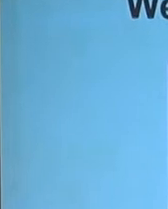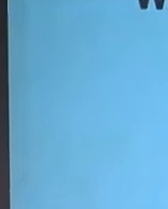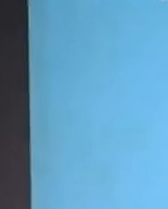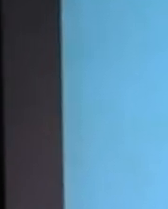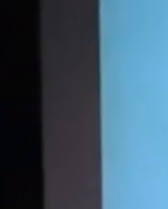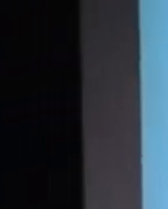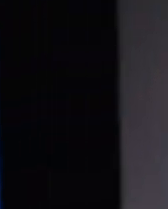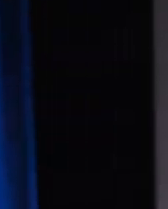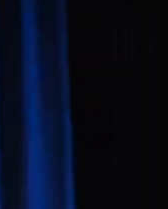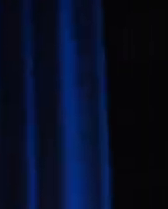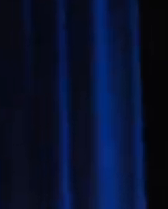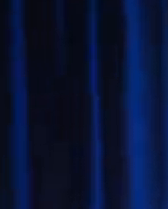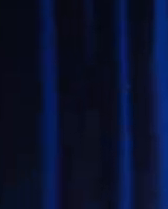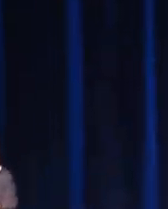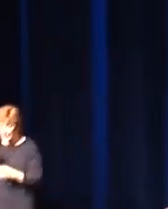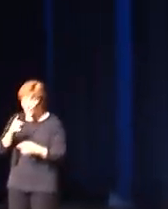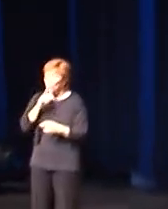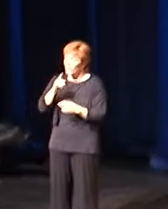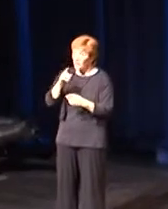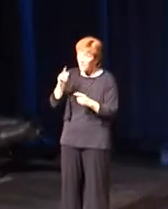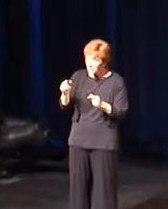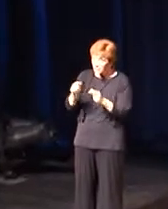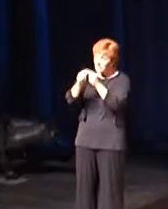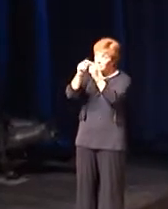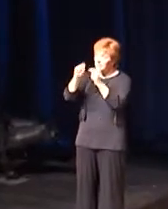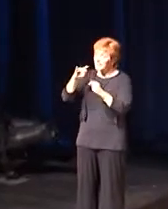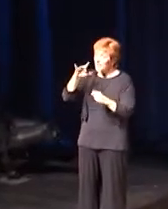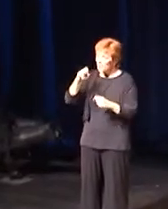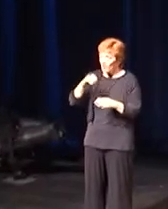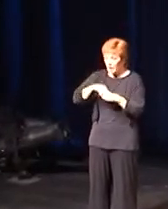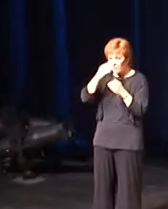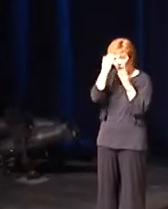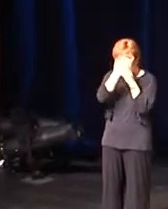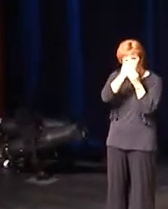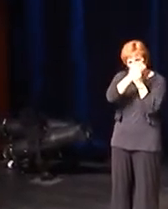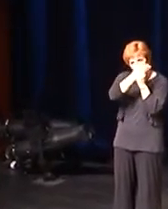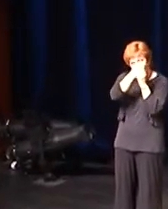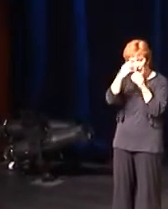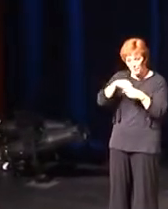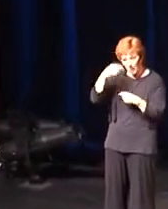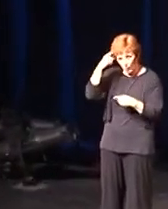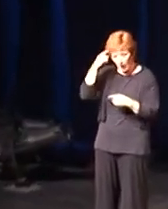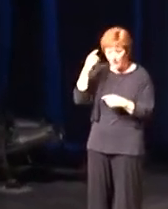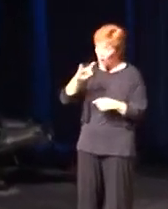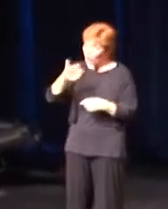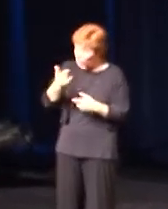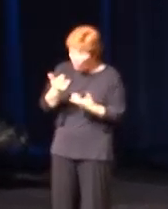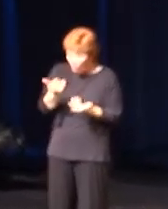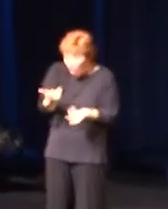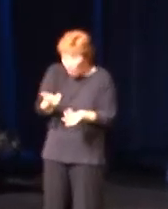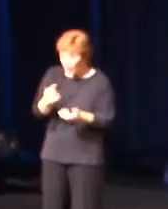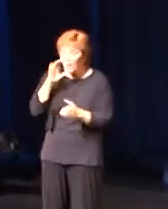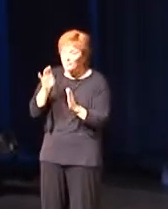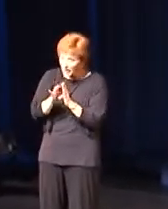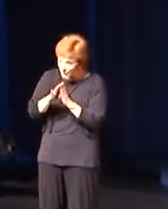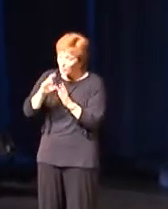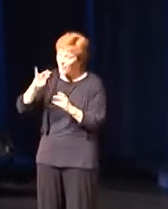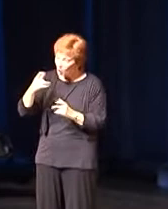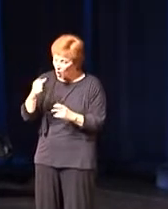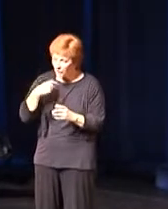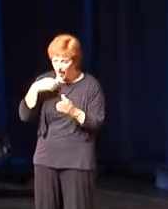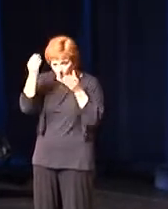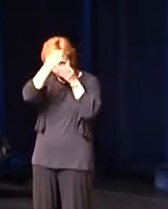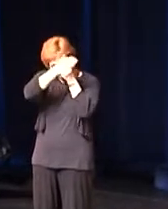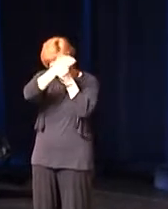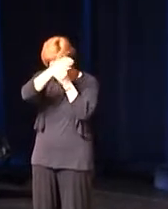pictures of steeples I put in the steeple file folder in my brain. My concept of what a dog is based on pictures of dogs I put in the